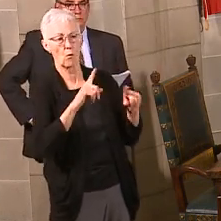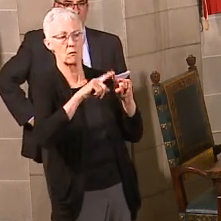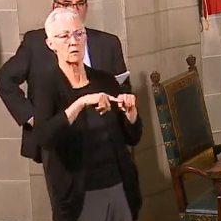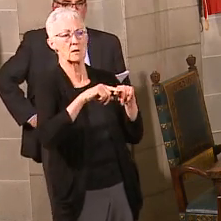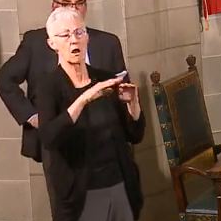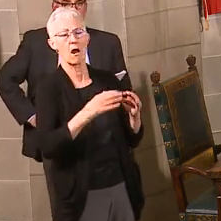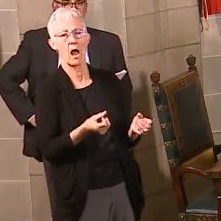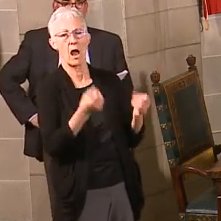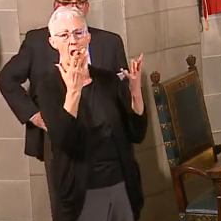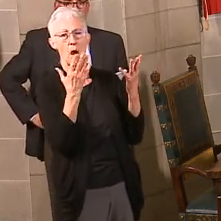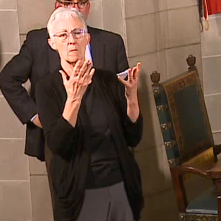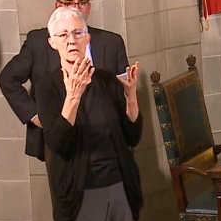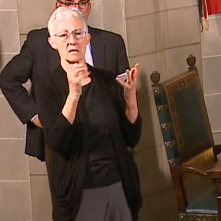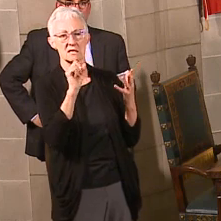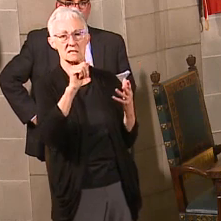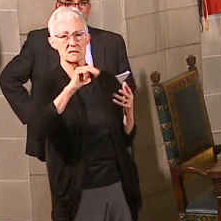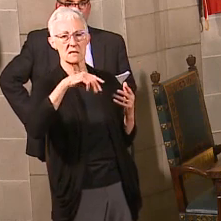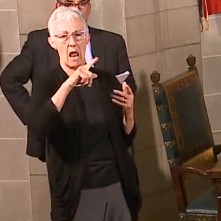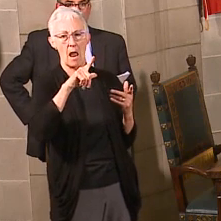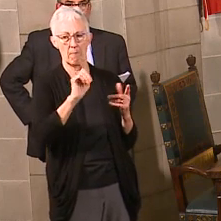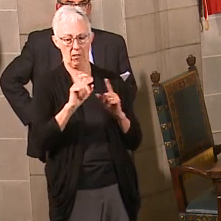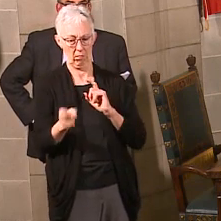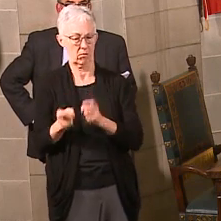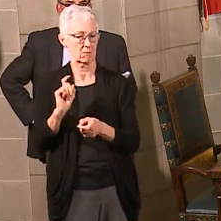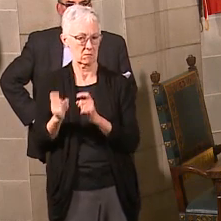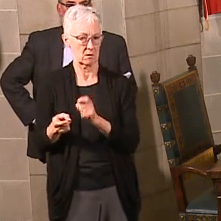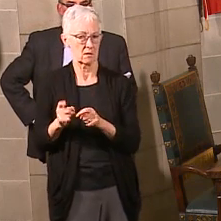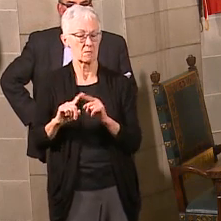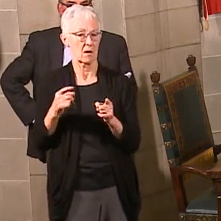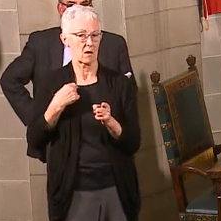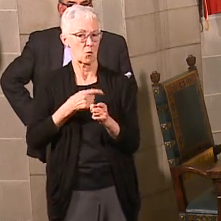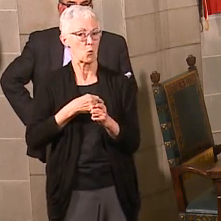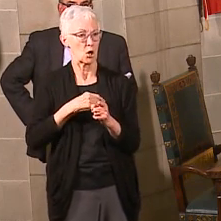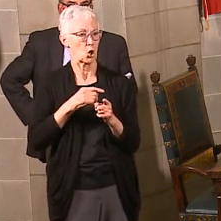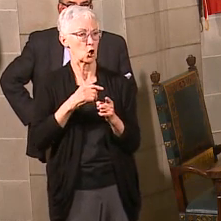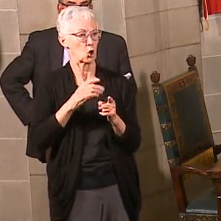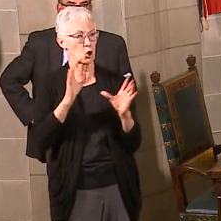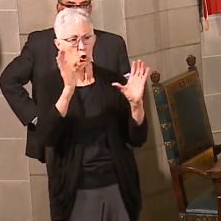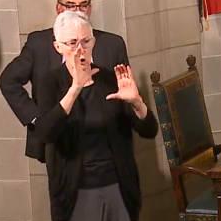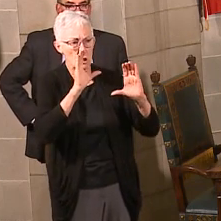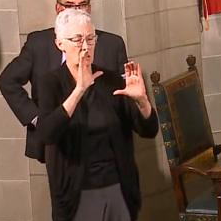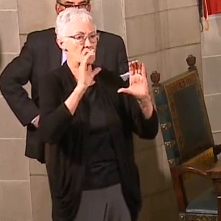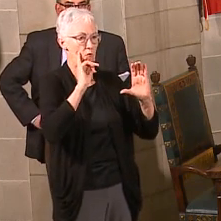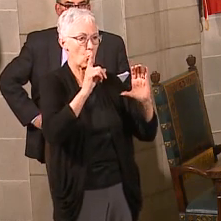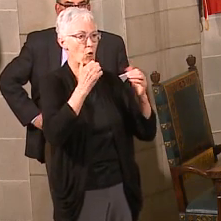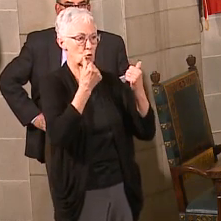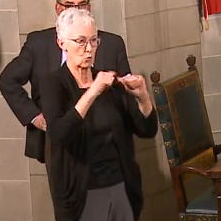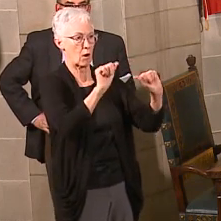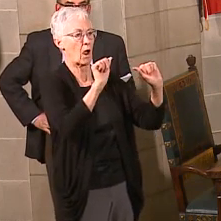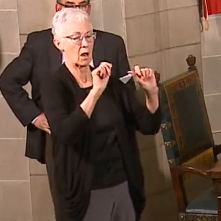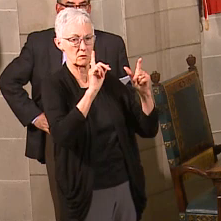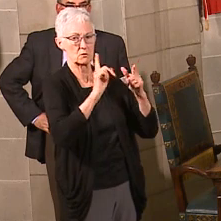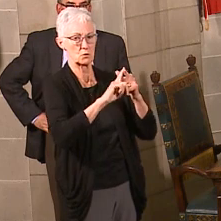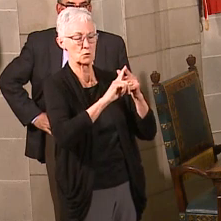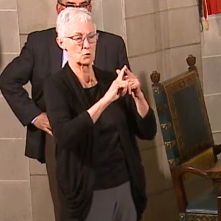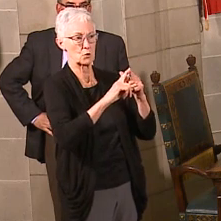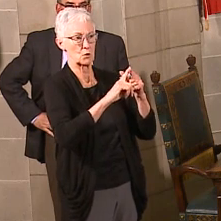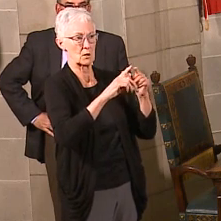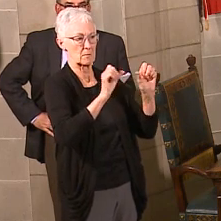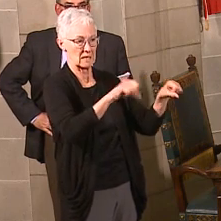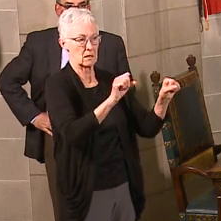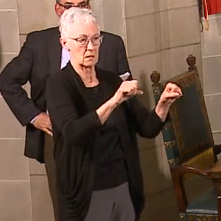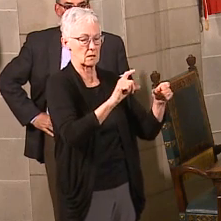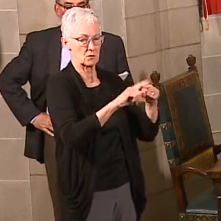but we are looking to continue to expand our testing and looking for ways to be able to do that. I mentioned the federal government today gave us some of the some ideas with regard